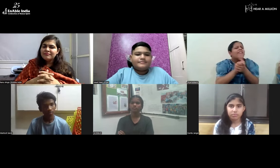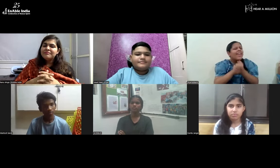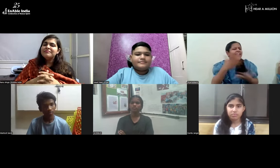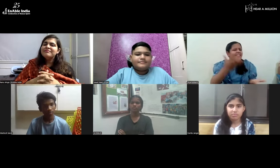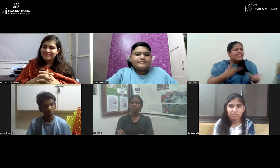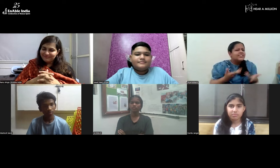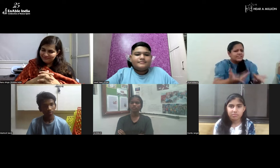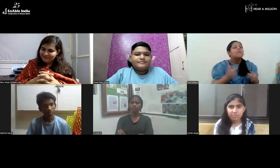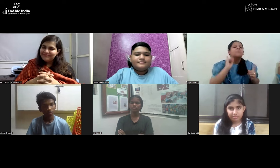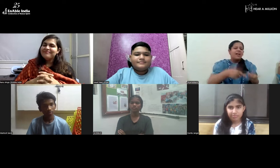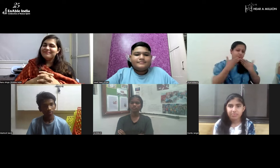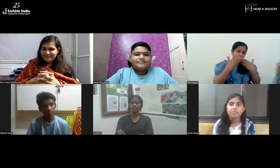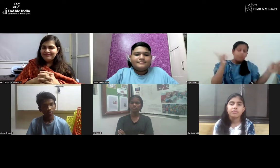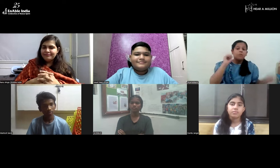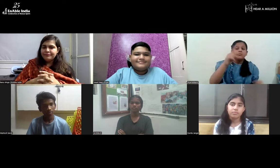that